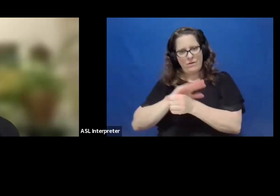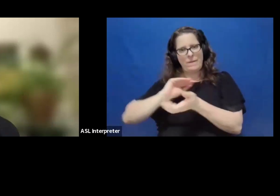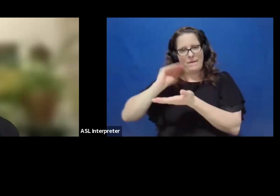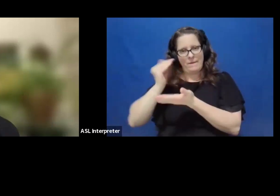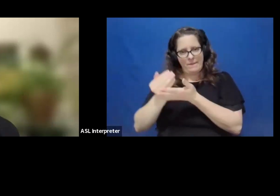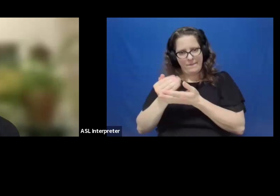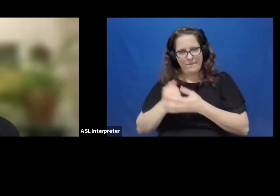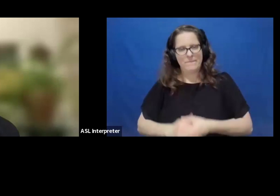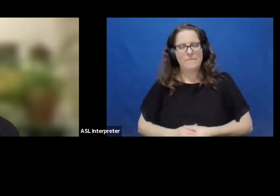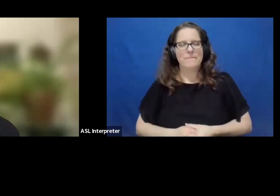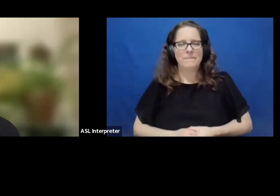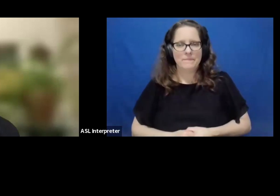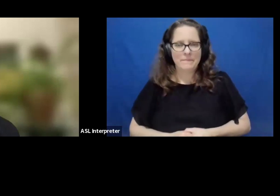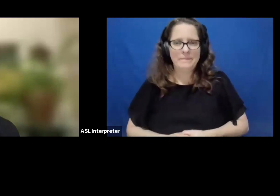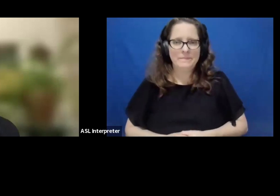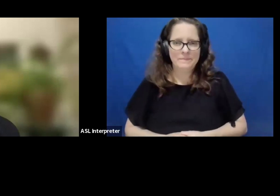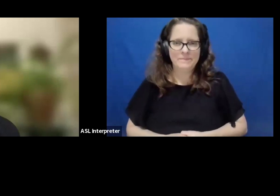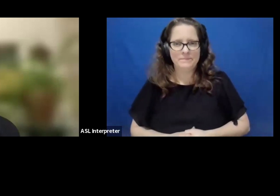SSDI.